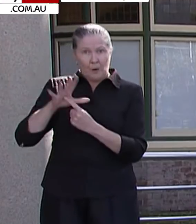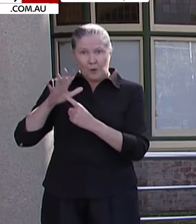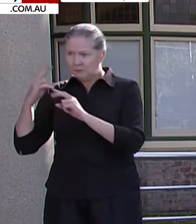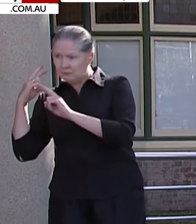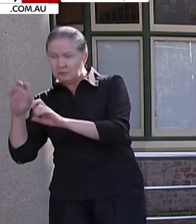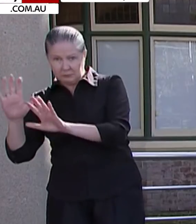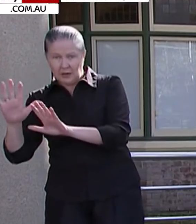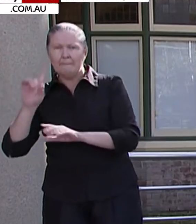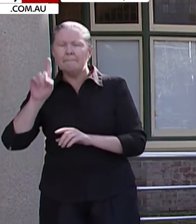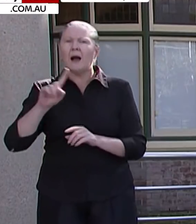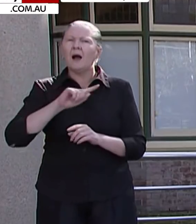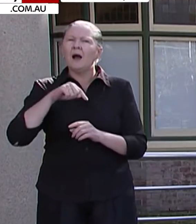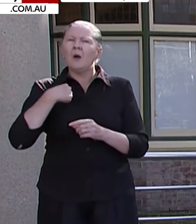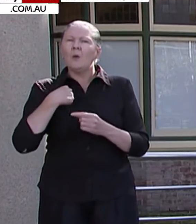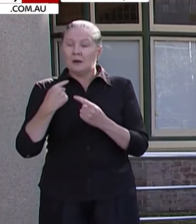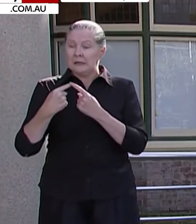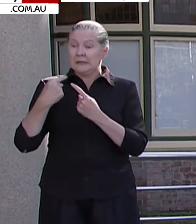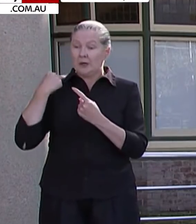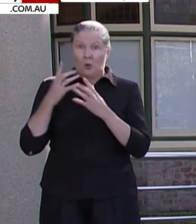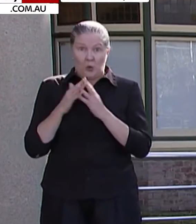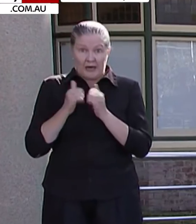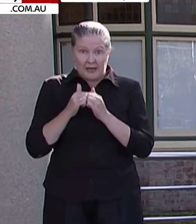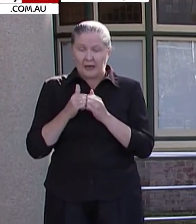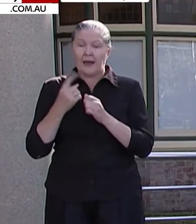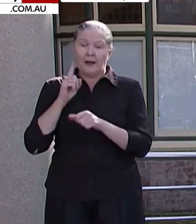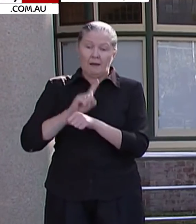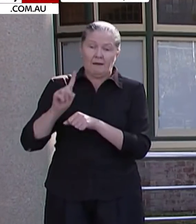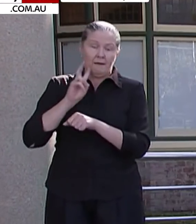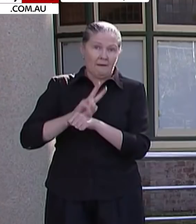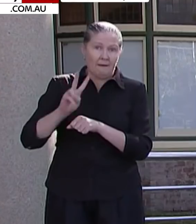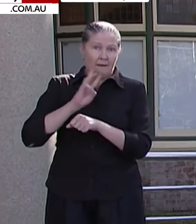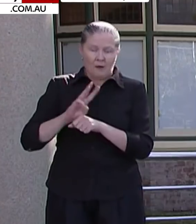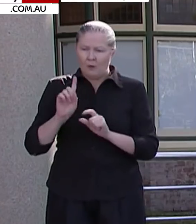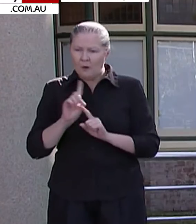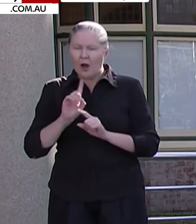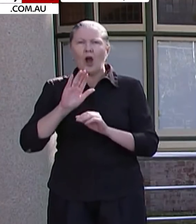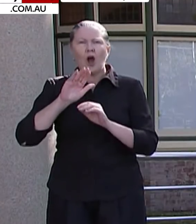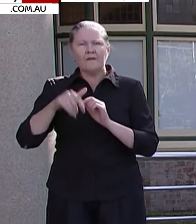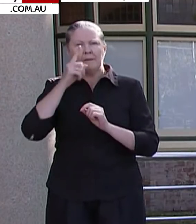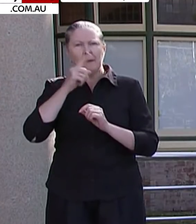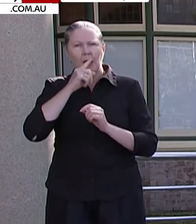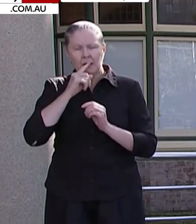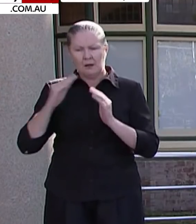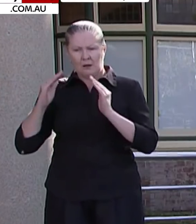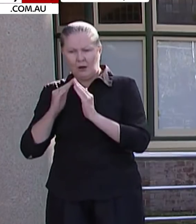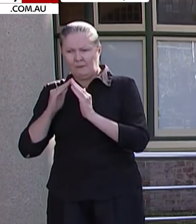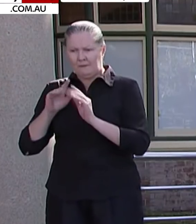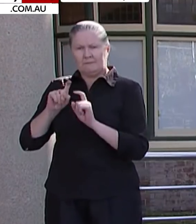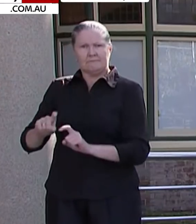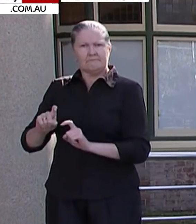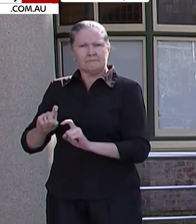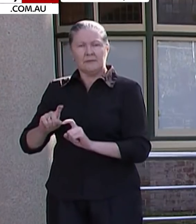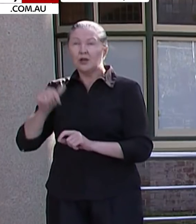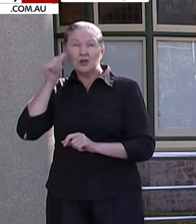as a country over the last weekend and the weeks before with regards to self-isolation. Australians